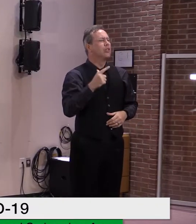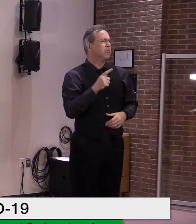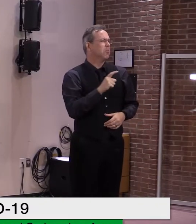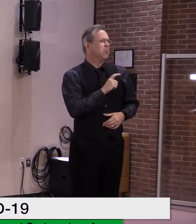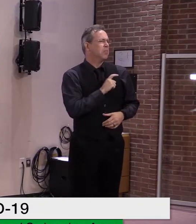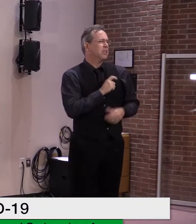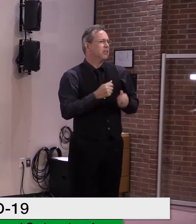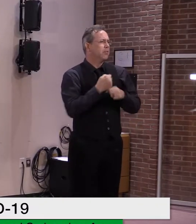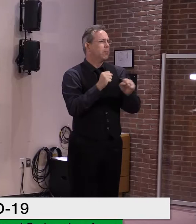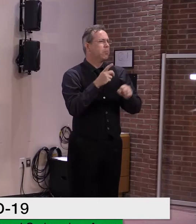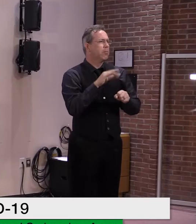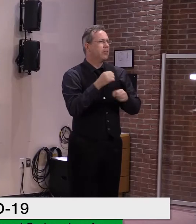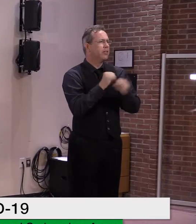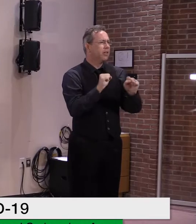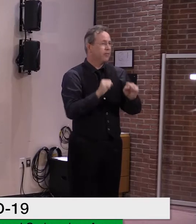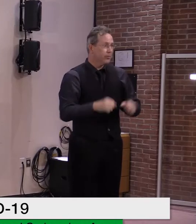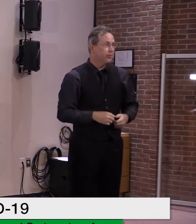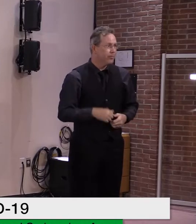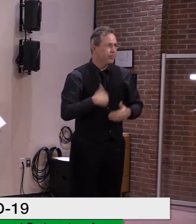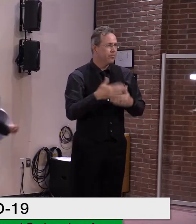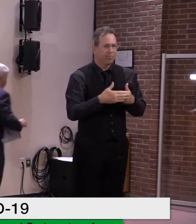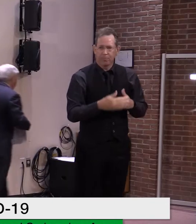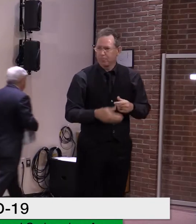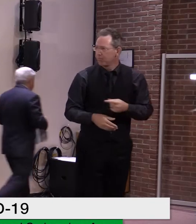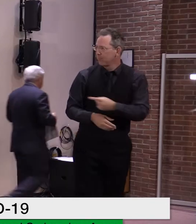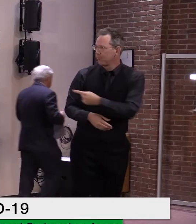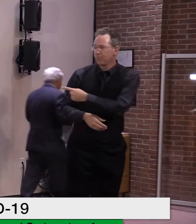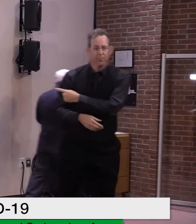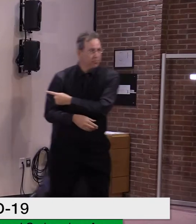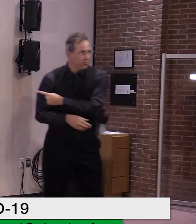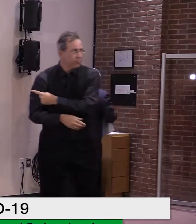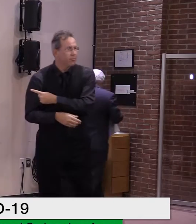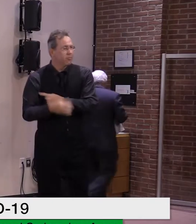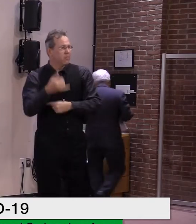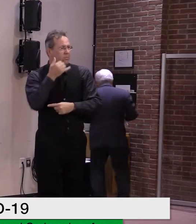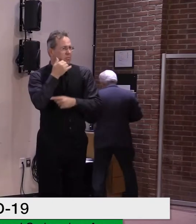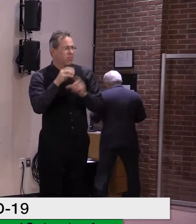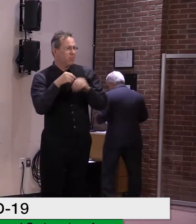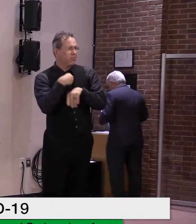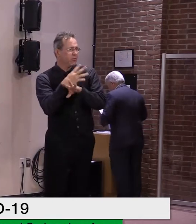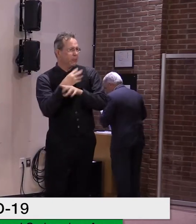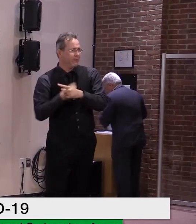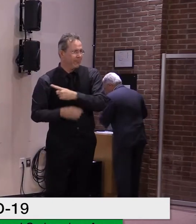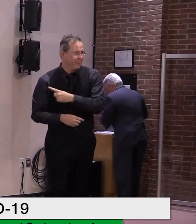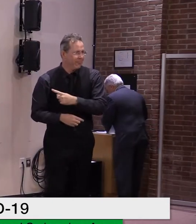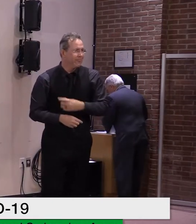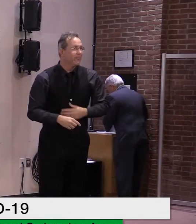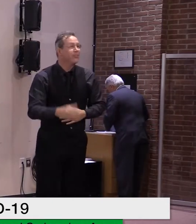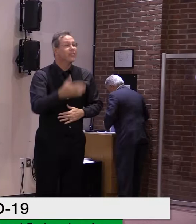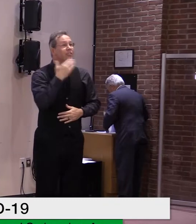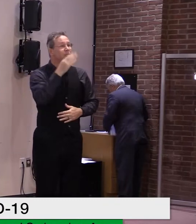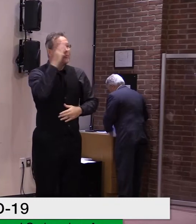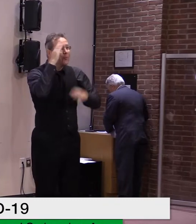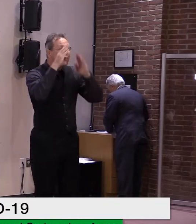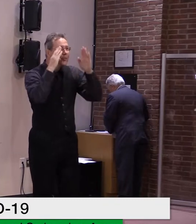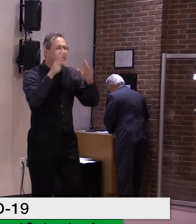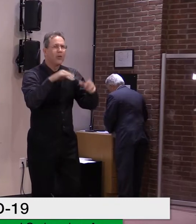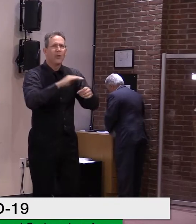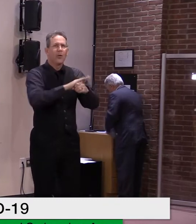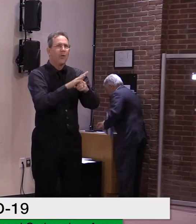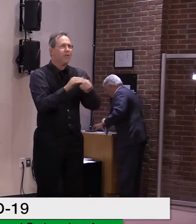Secretary Smith. Good morning, everyone. With our progress on COVID-19 vaccinations and the move toward normalcy